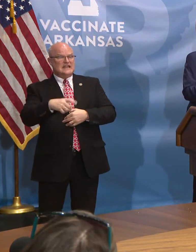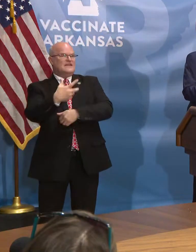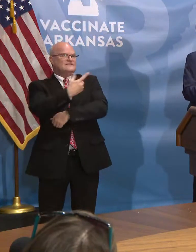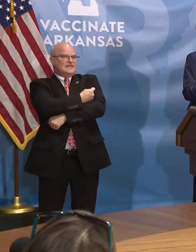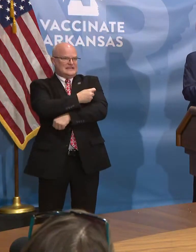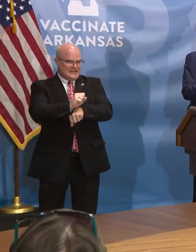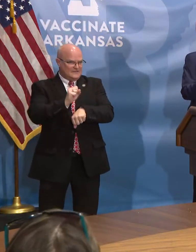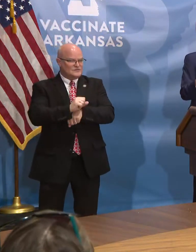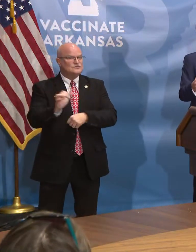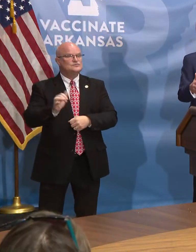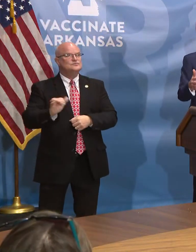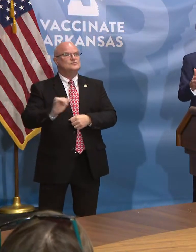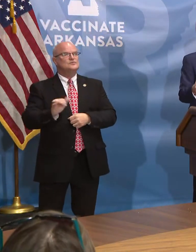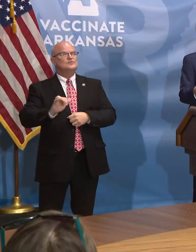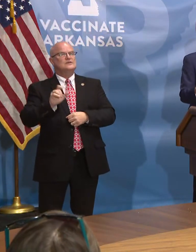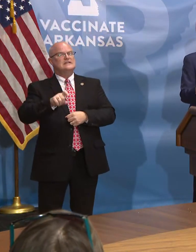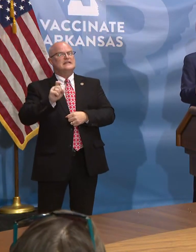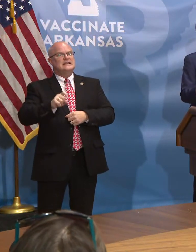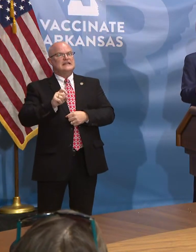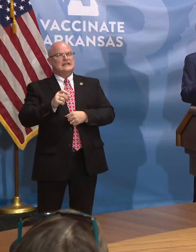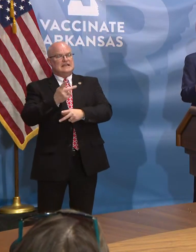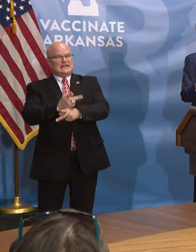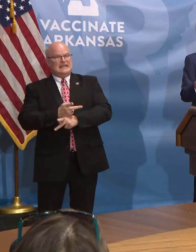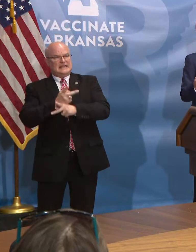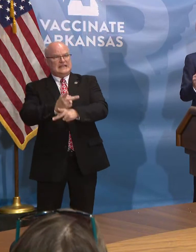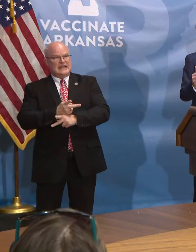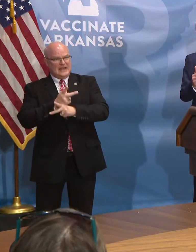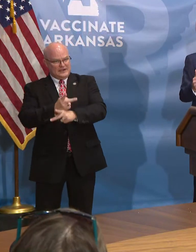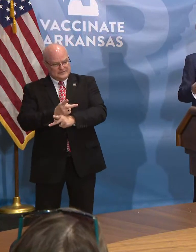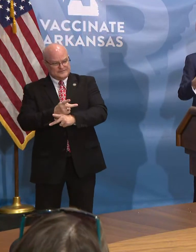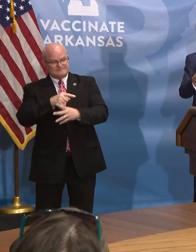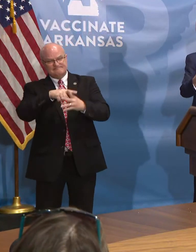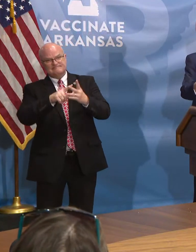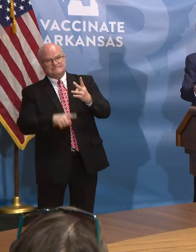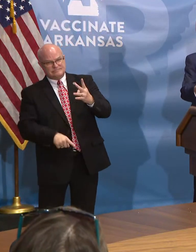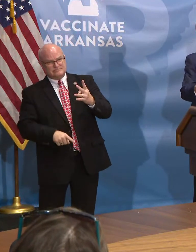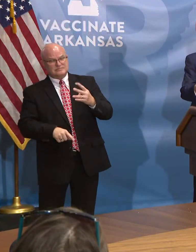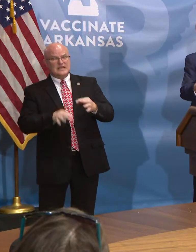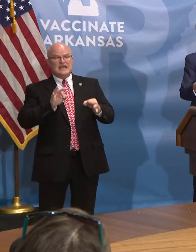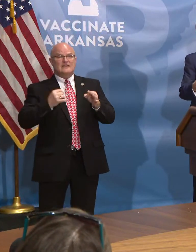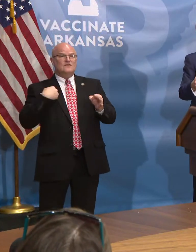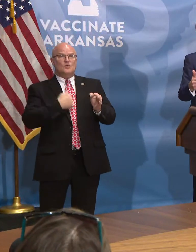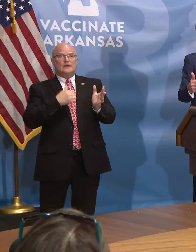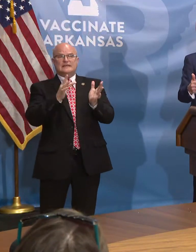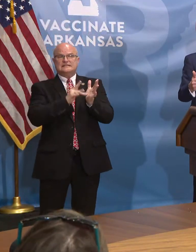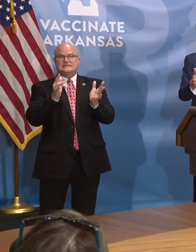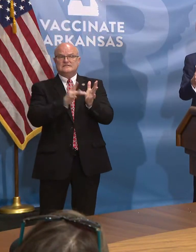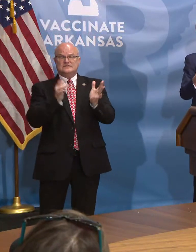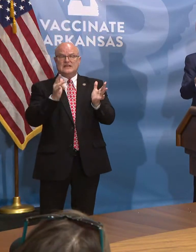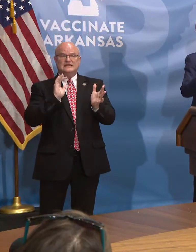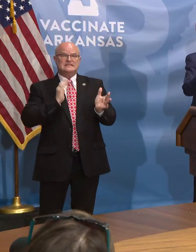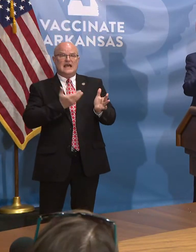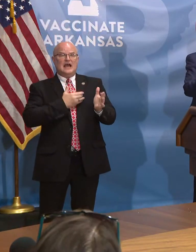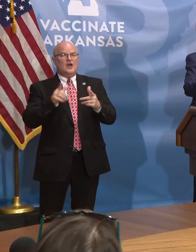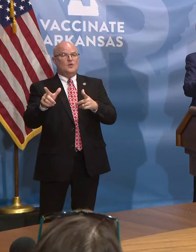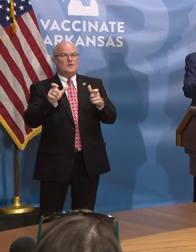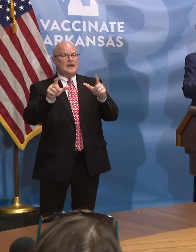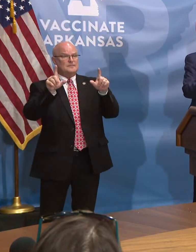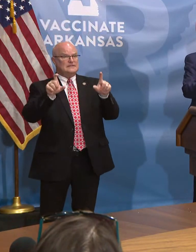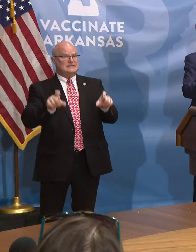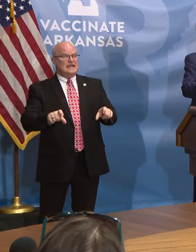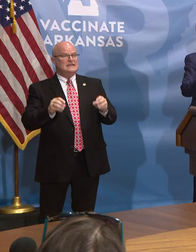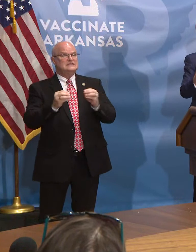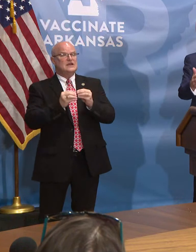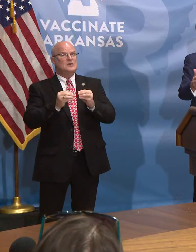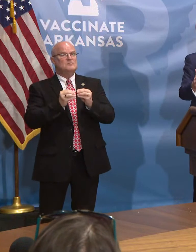vaccination efforts, they're needed in care efforts, and so if we can utilize our rapid test in